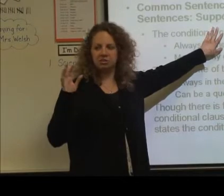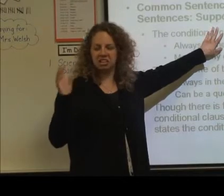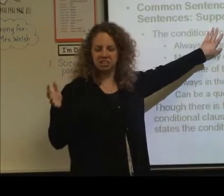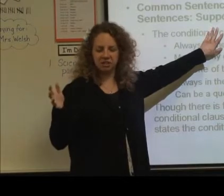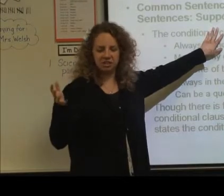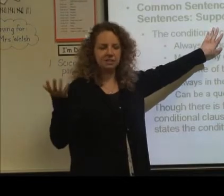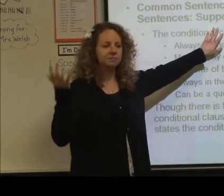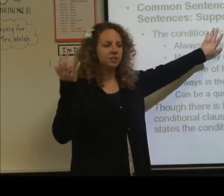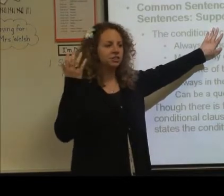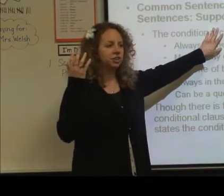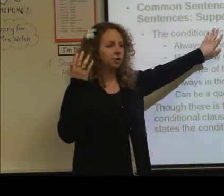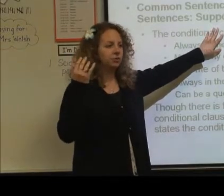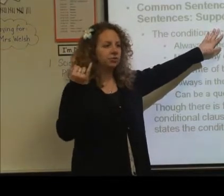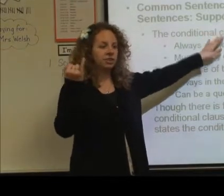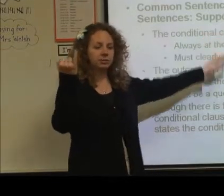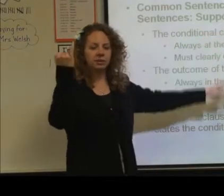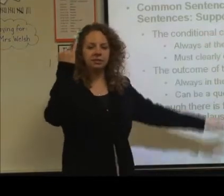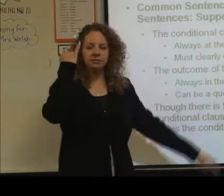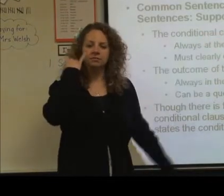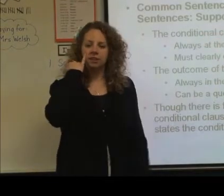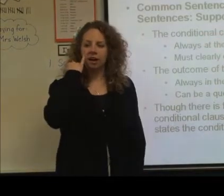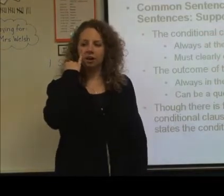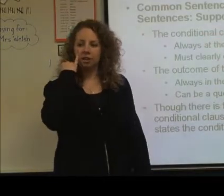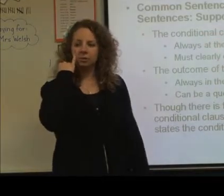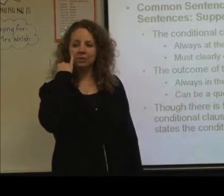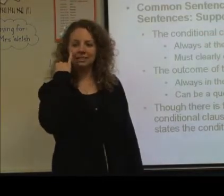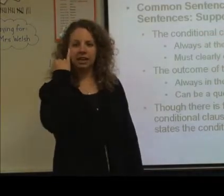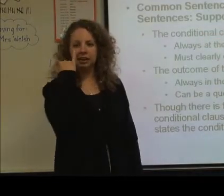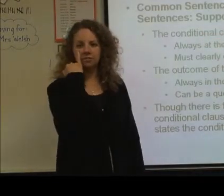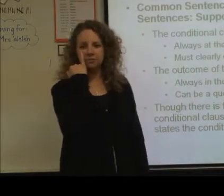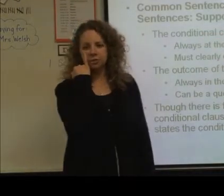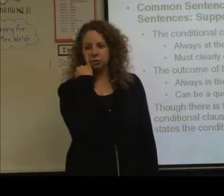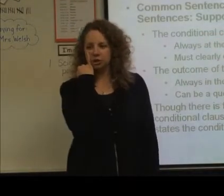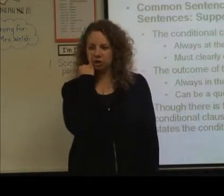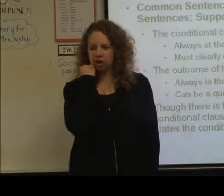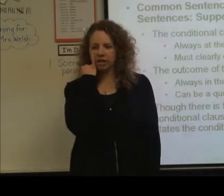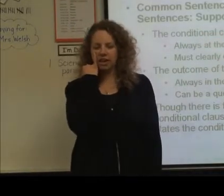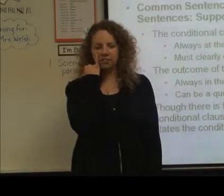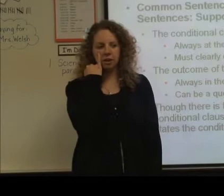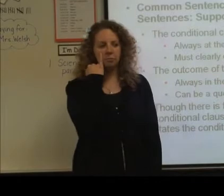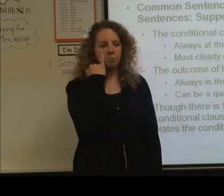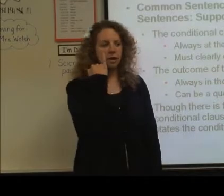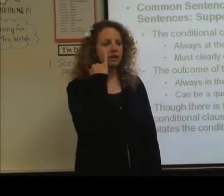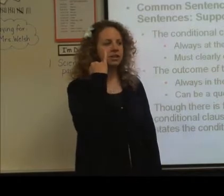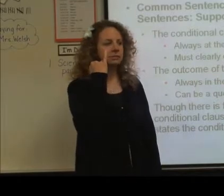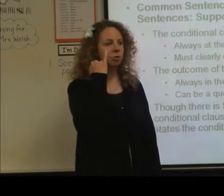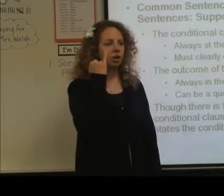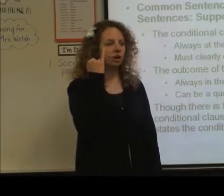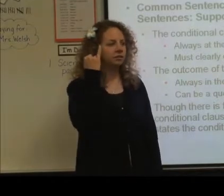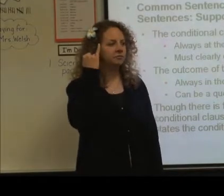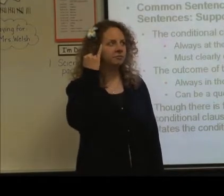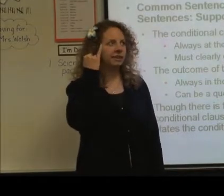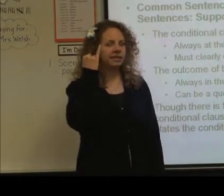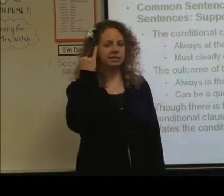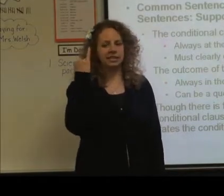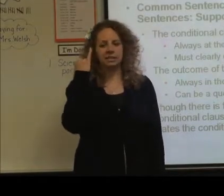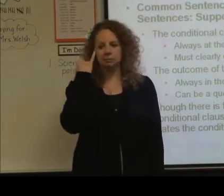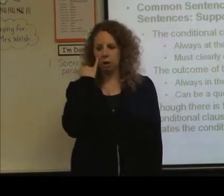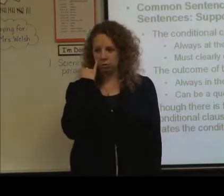a difference. So this one I'll use as if, so you could call it if, but it's more like saying